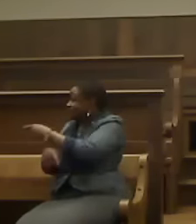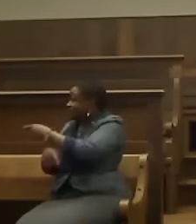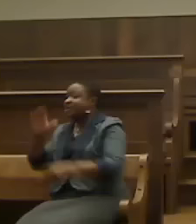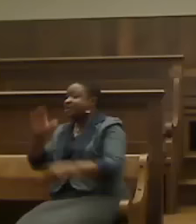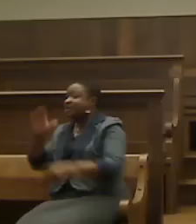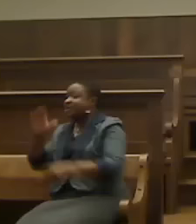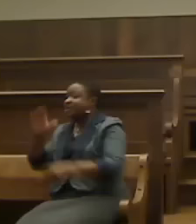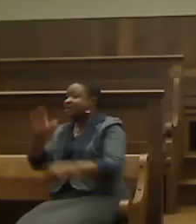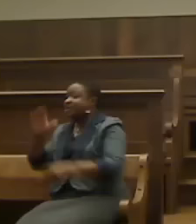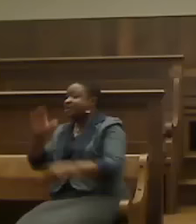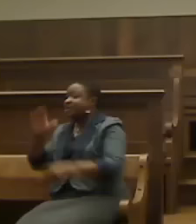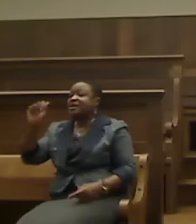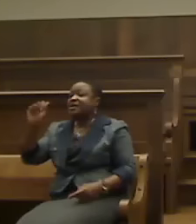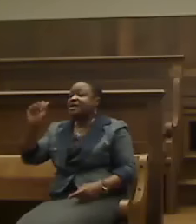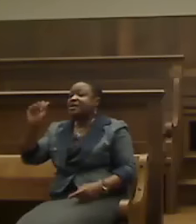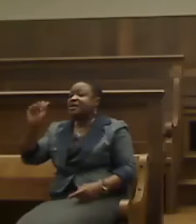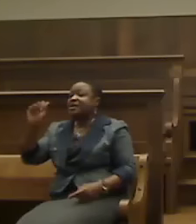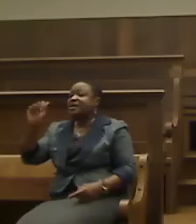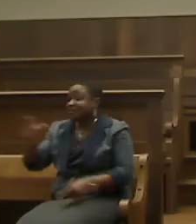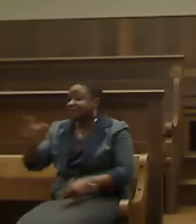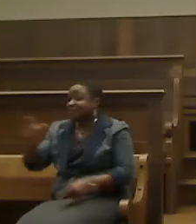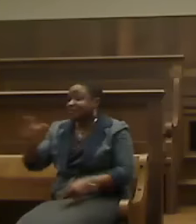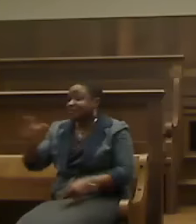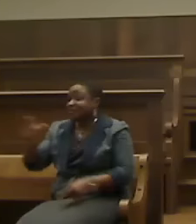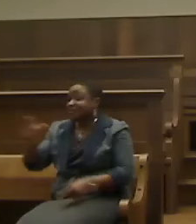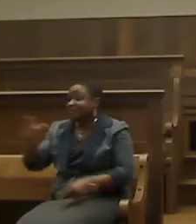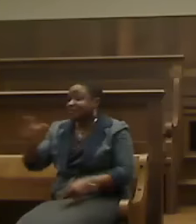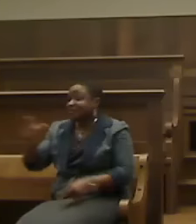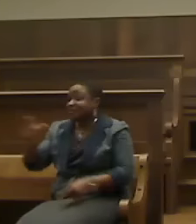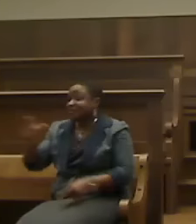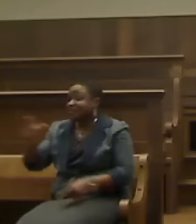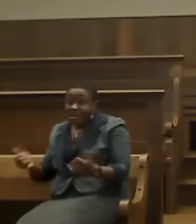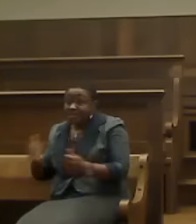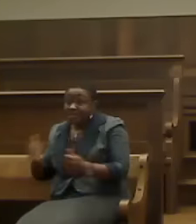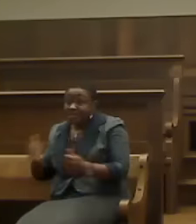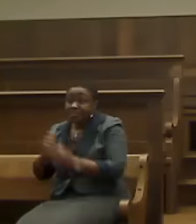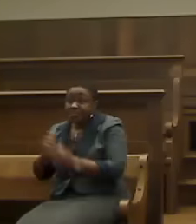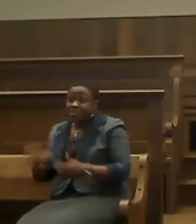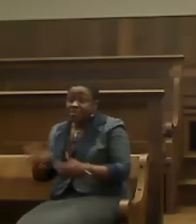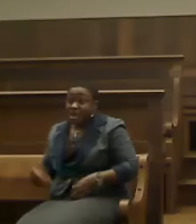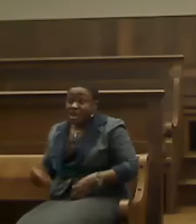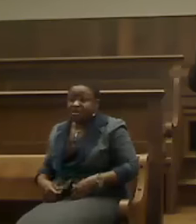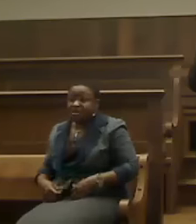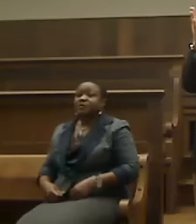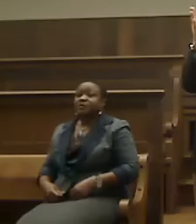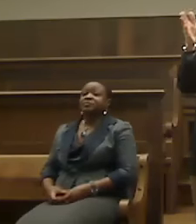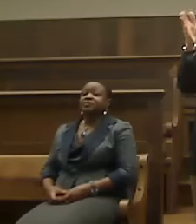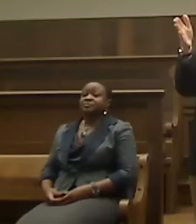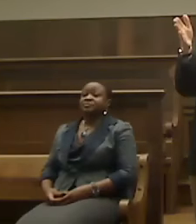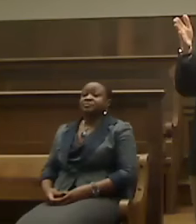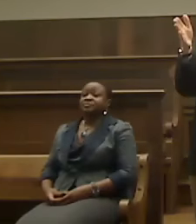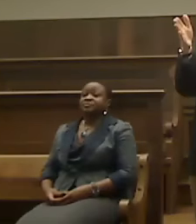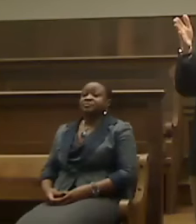Huh? Or the canola oil, yeah. So the issue then is it